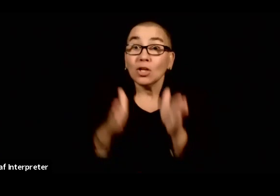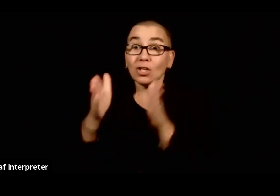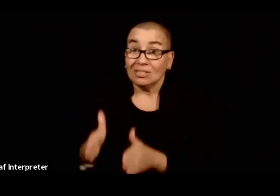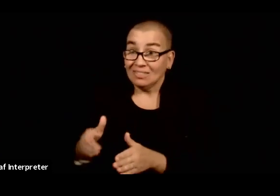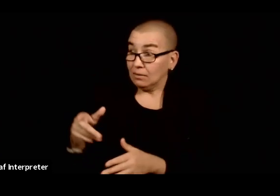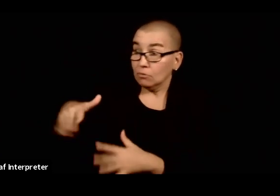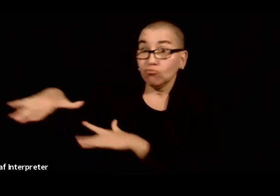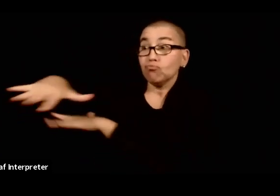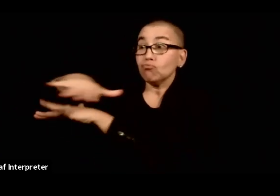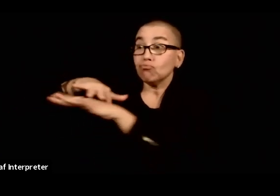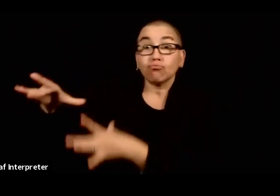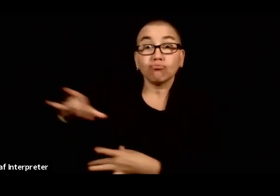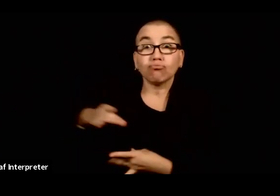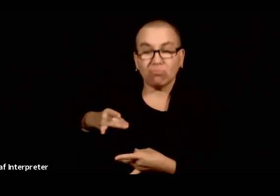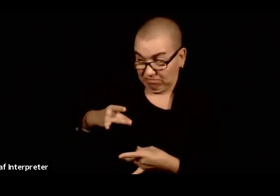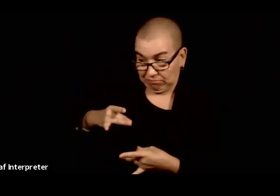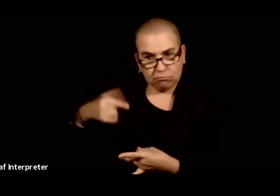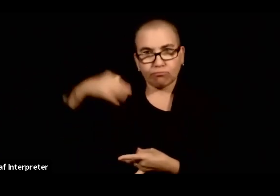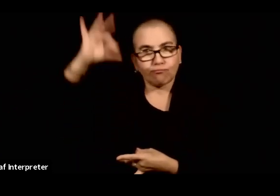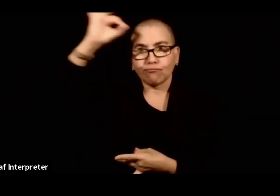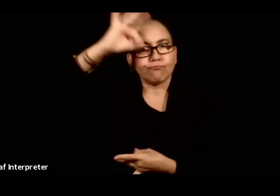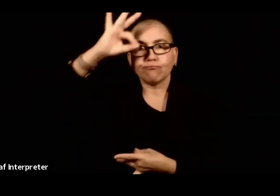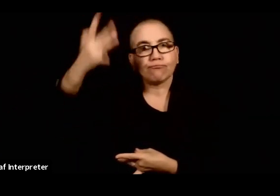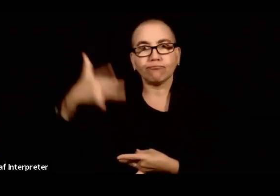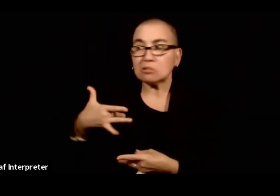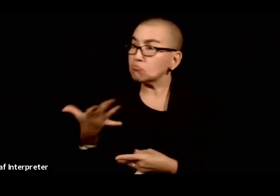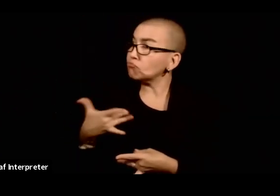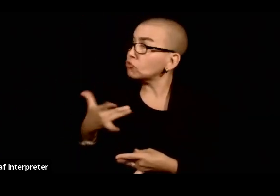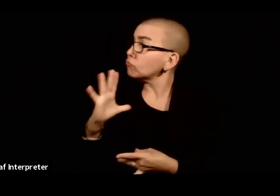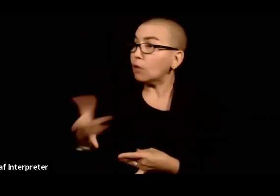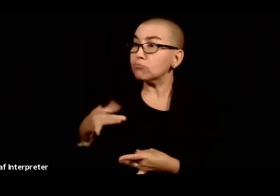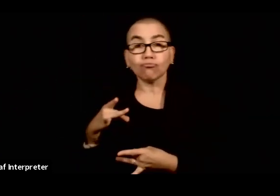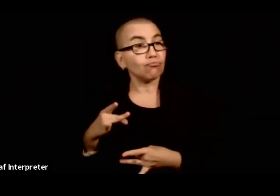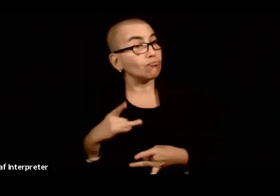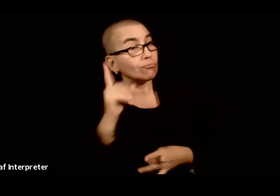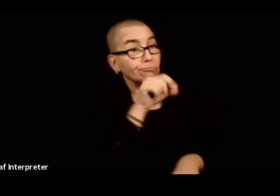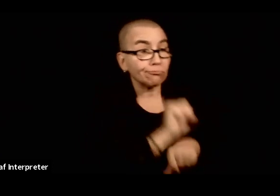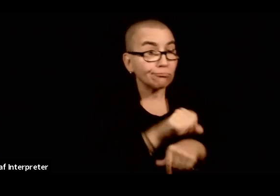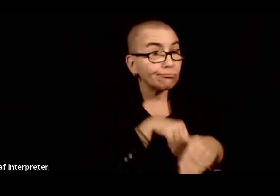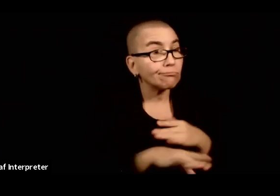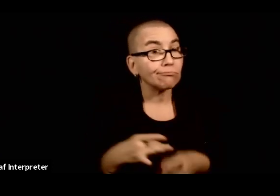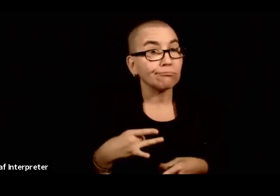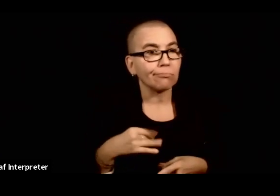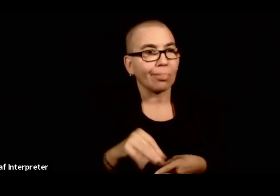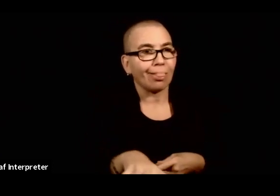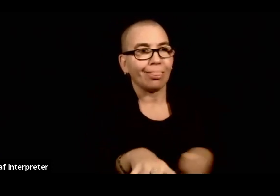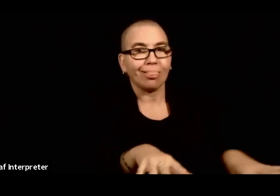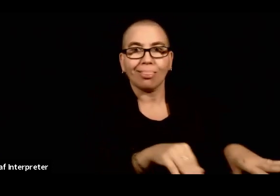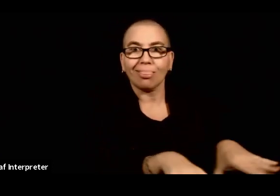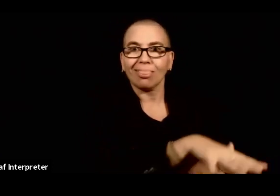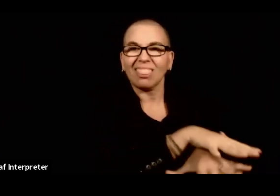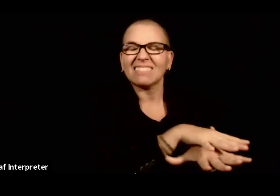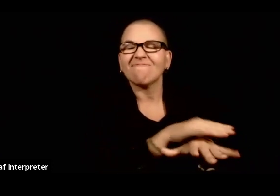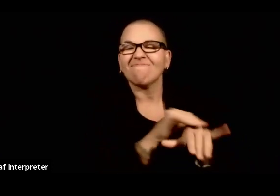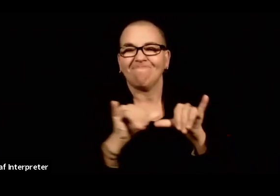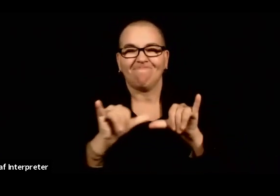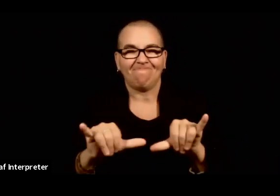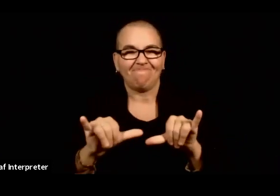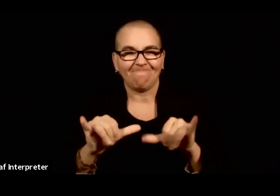a couple of times in recent days. But even so, the majority of long-term care facilities are still doing quite